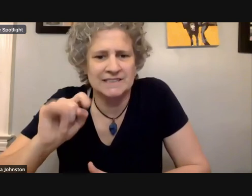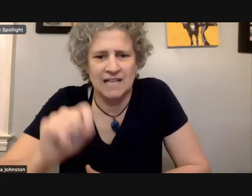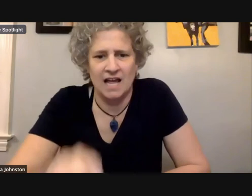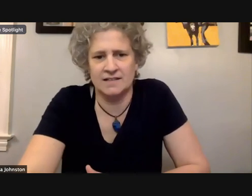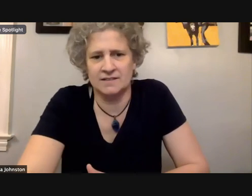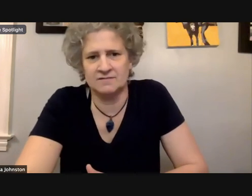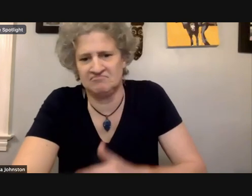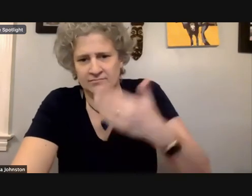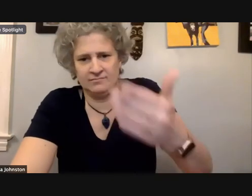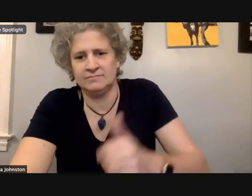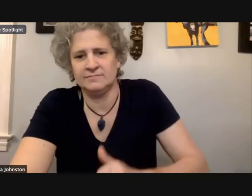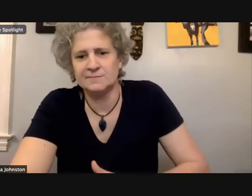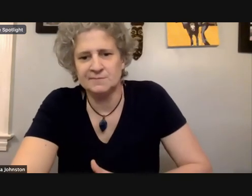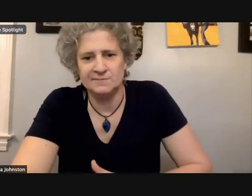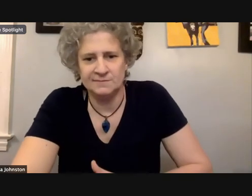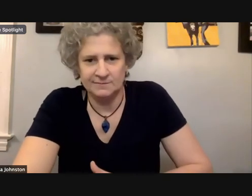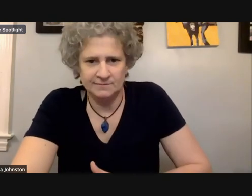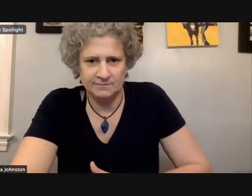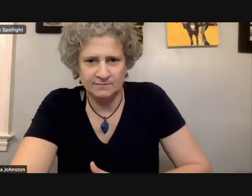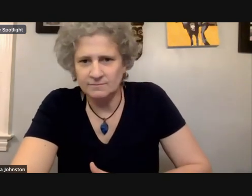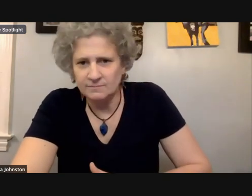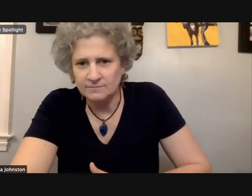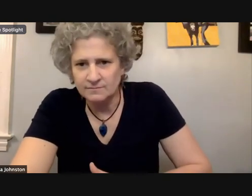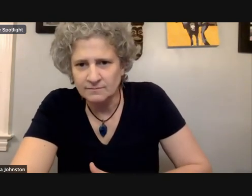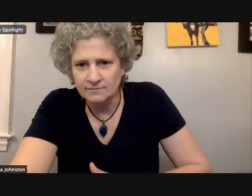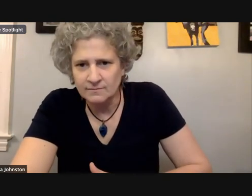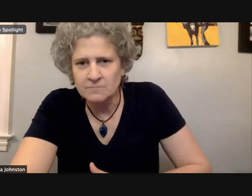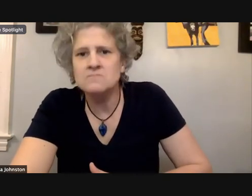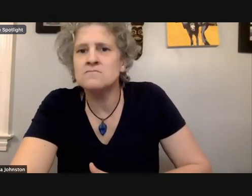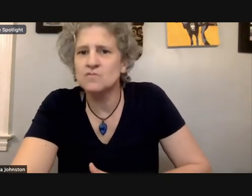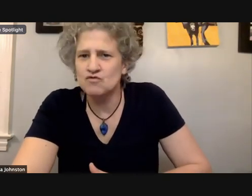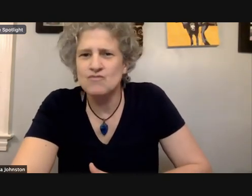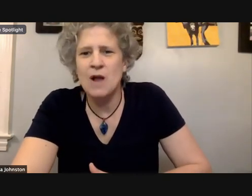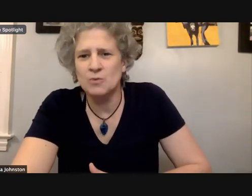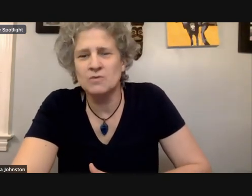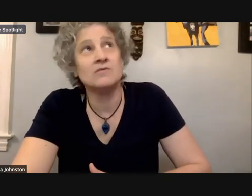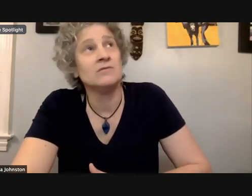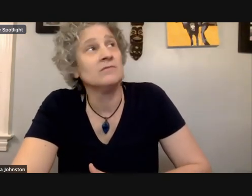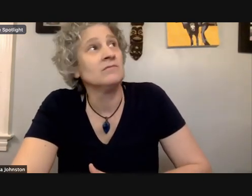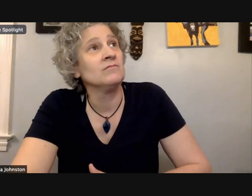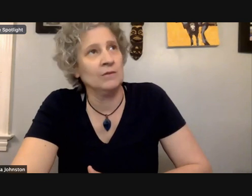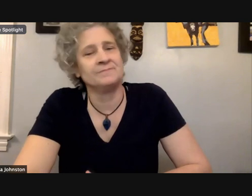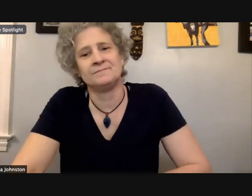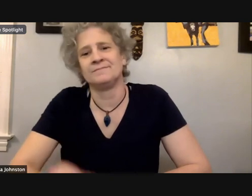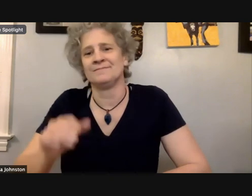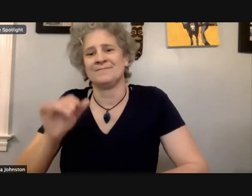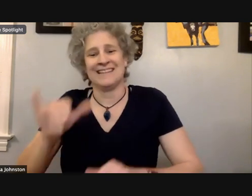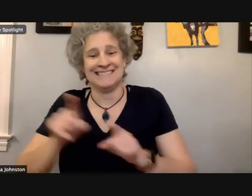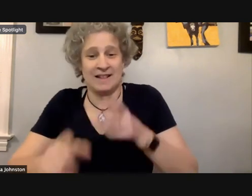some vocabulary. So we're not going to belabor it. Just wanted to give you that resource.